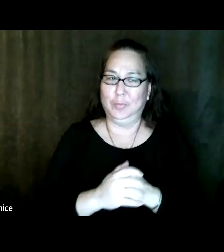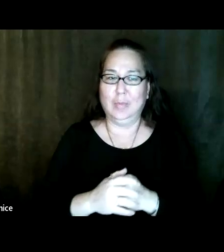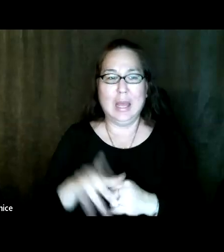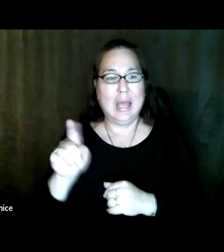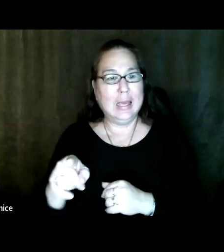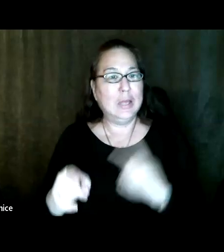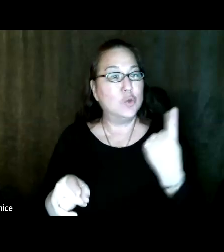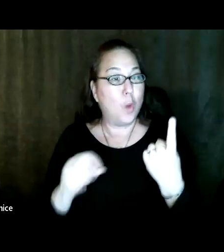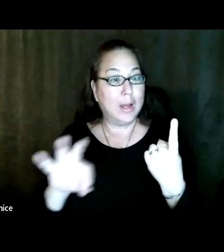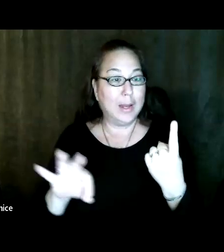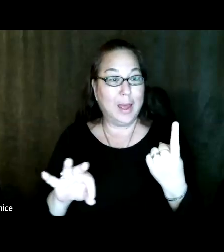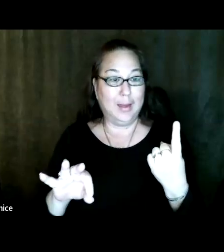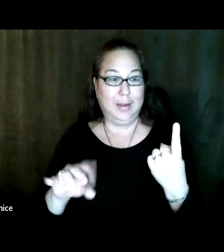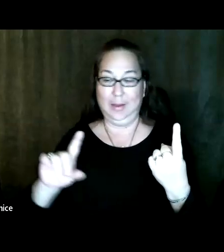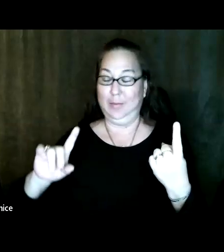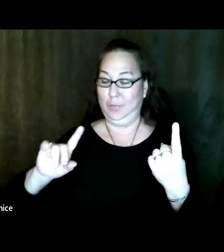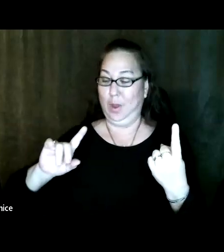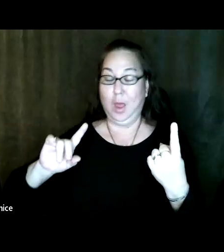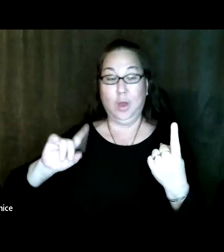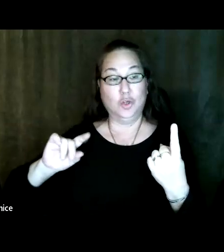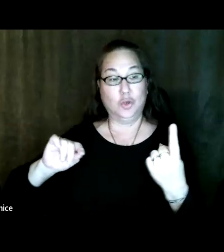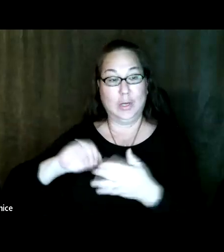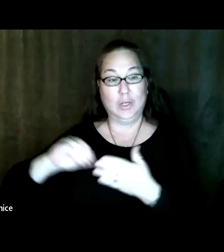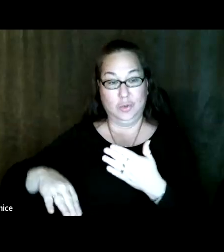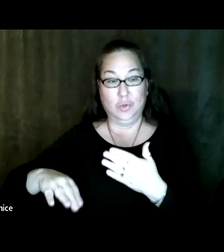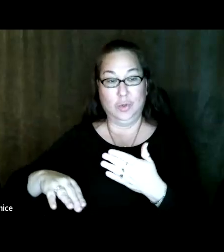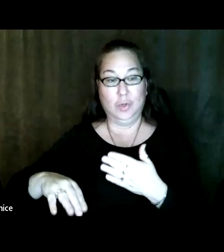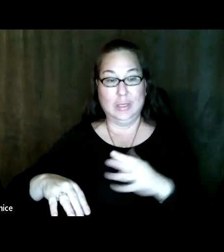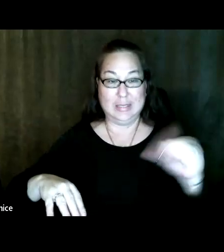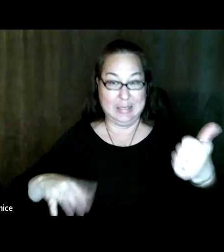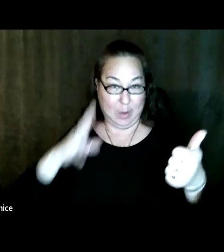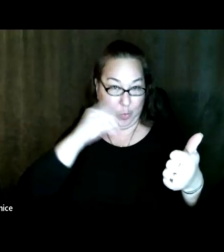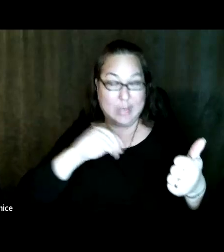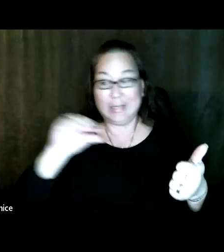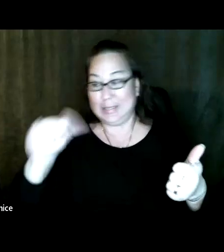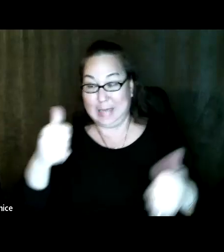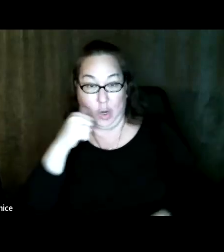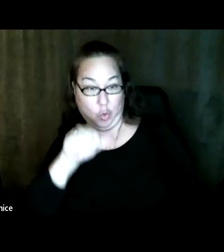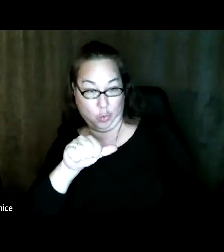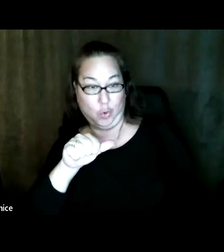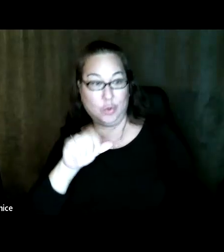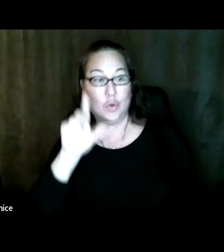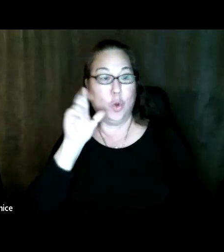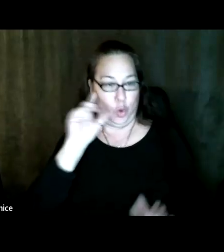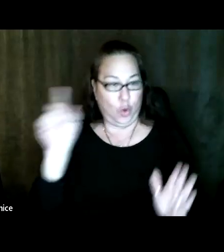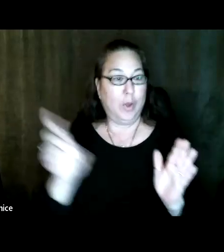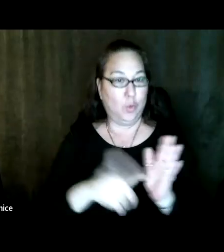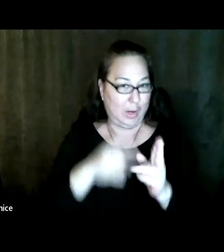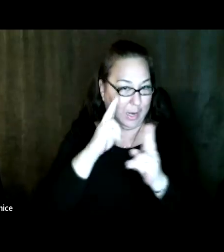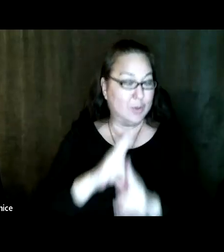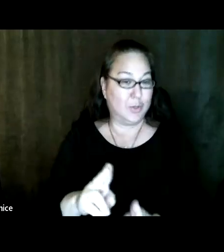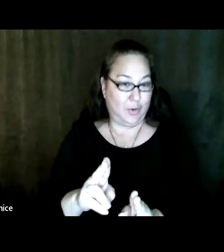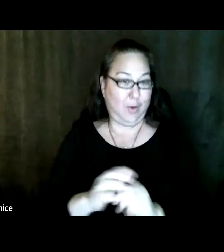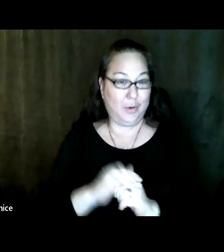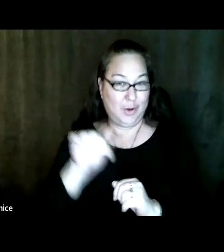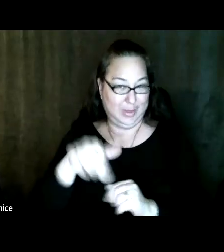10 girls, who will be honored with this recognition during this school year. Congratulations to Christopher on this outstanding achievement,